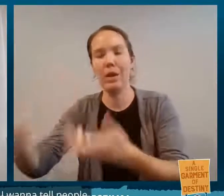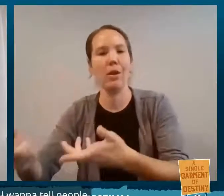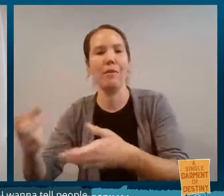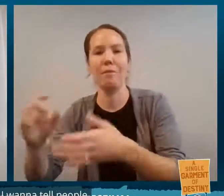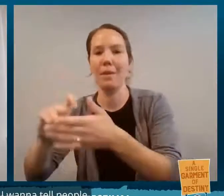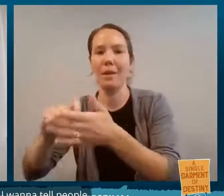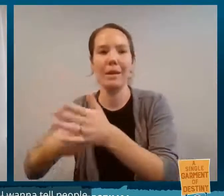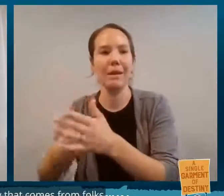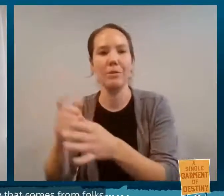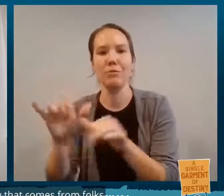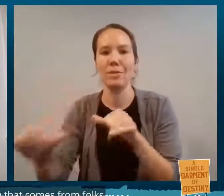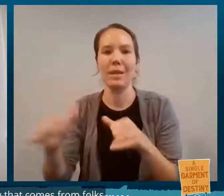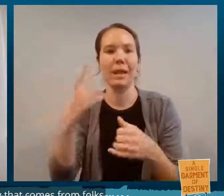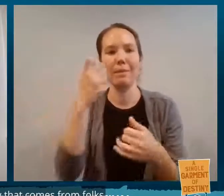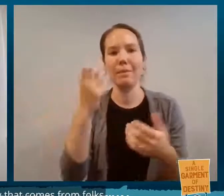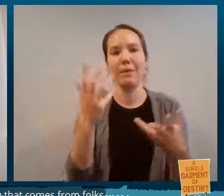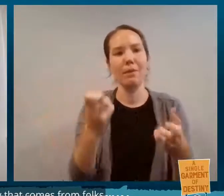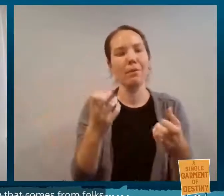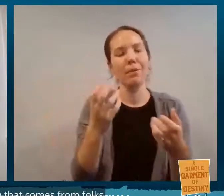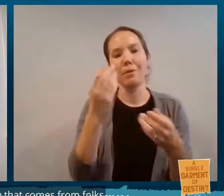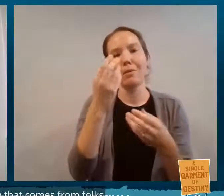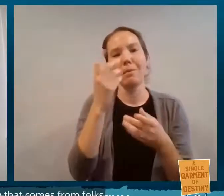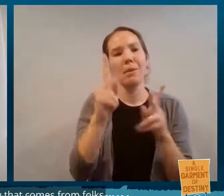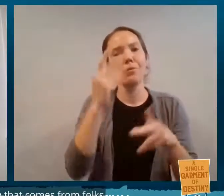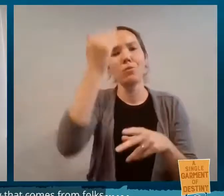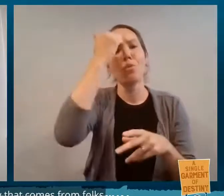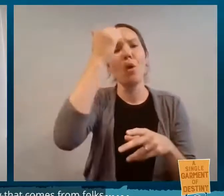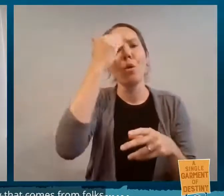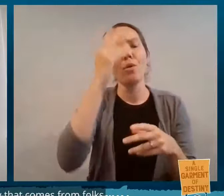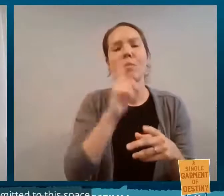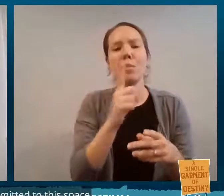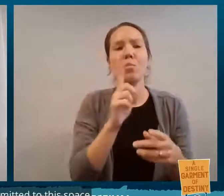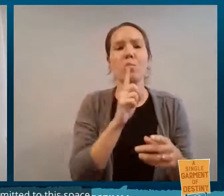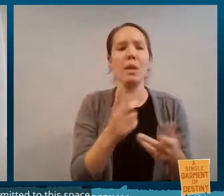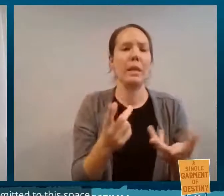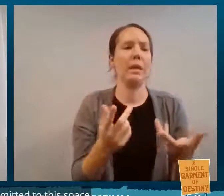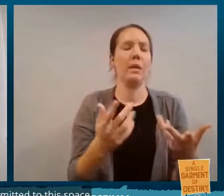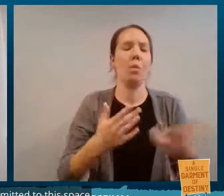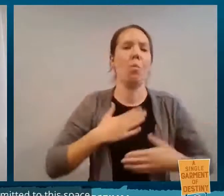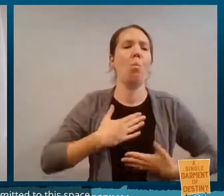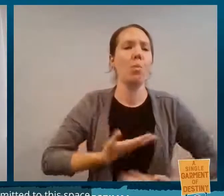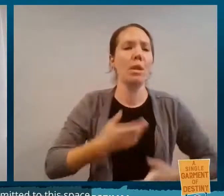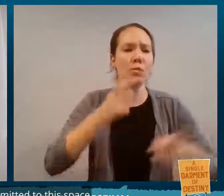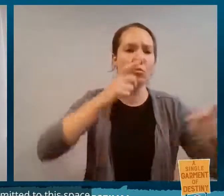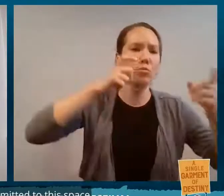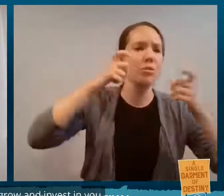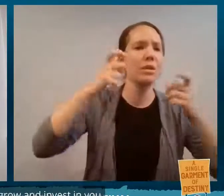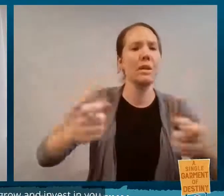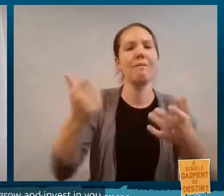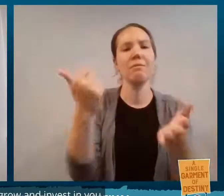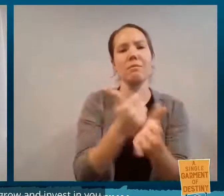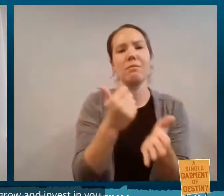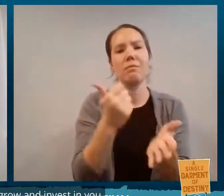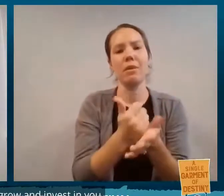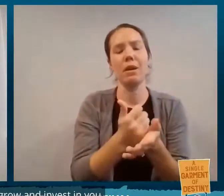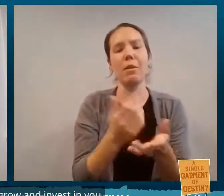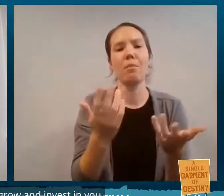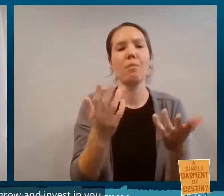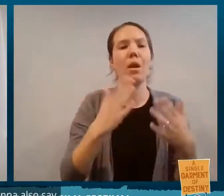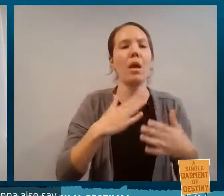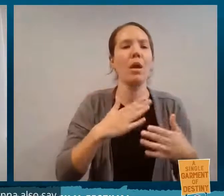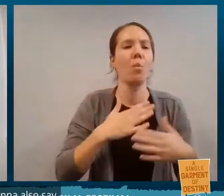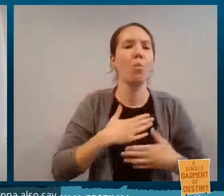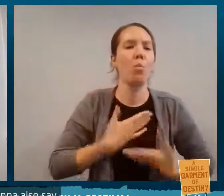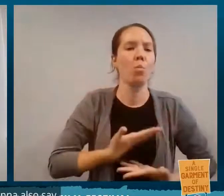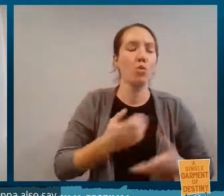want to tell people there is generosity that comes from folks who really committed to this space and are willing to grow and invest